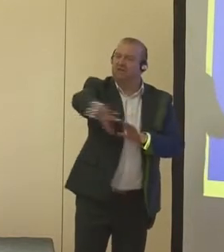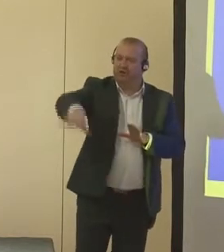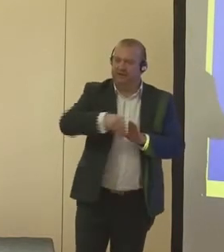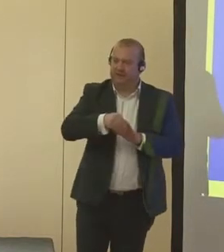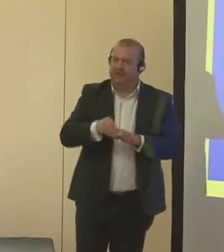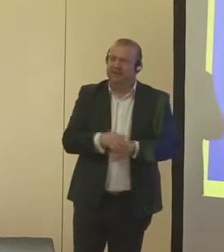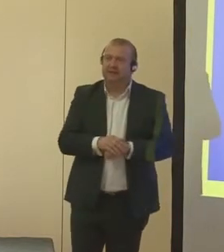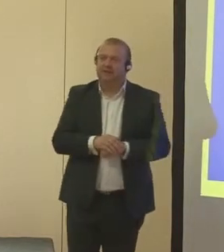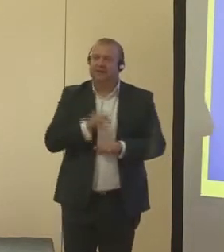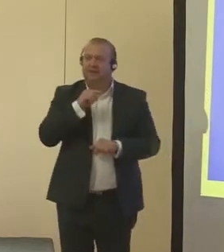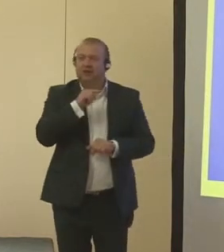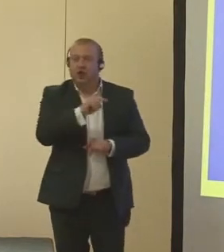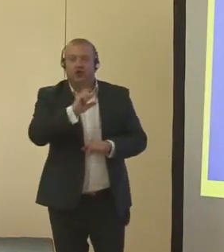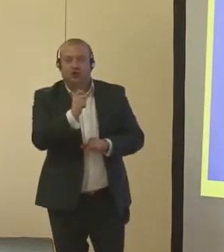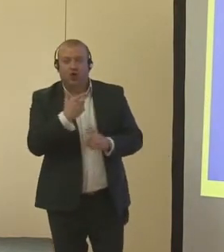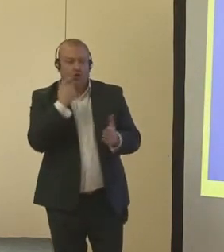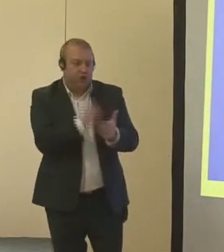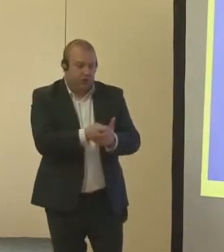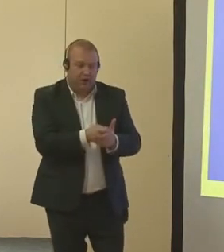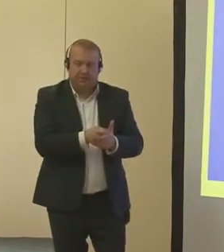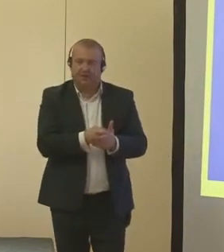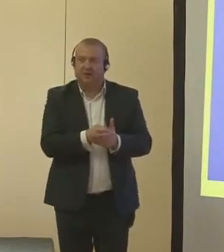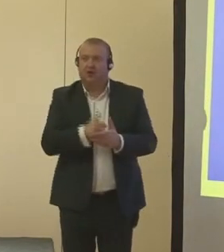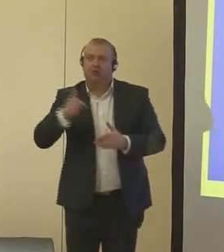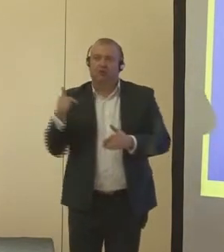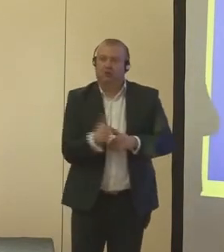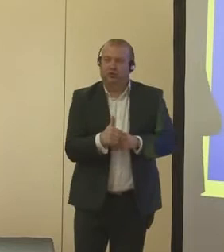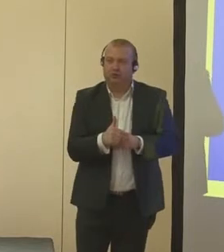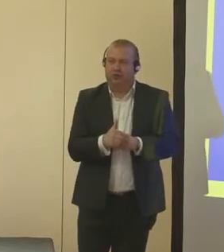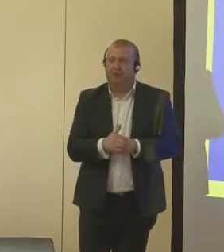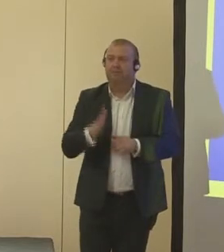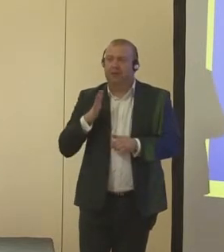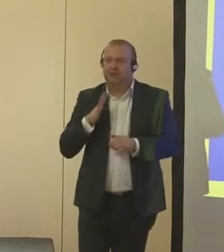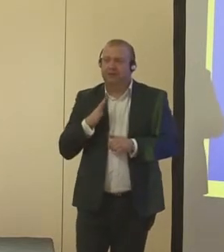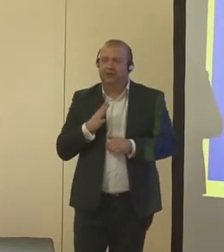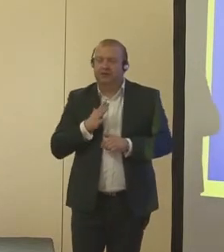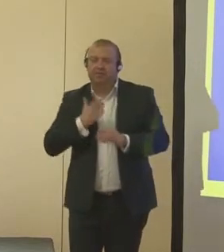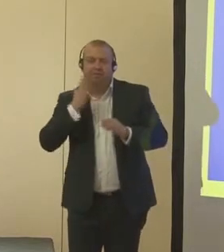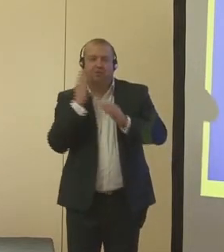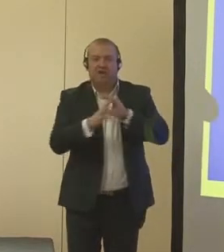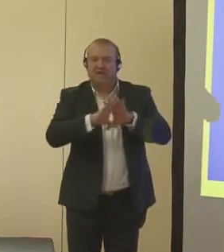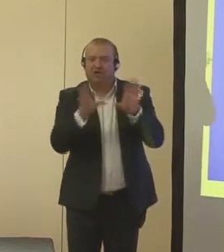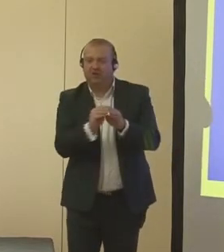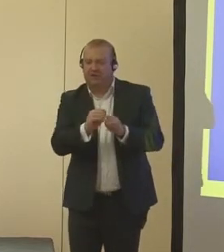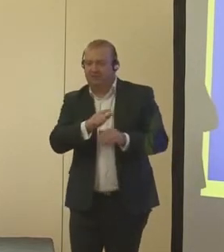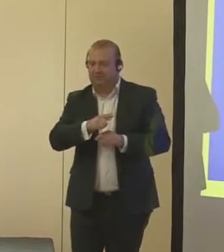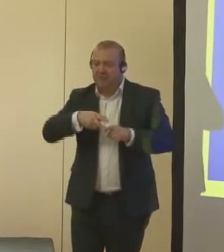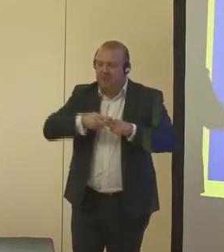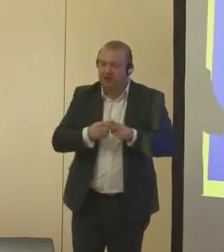buy has the requirement of already being an accessible tool or an